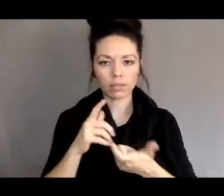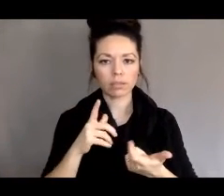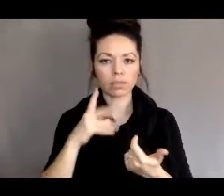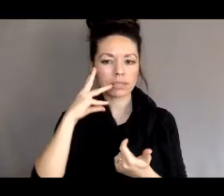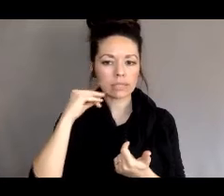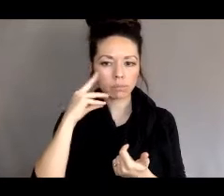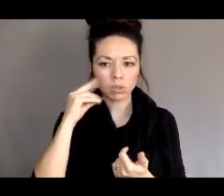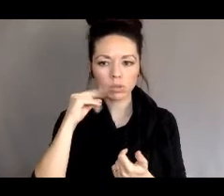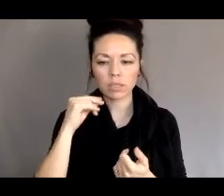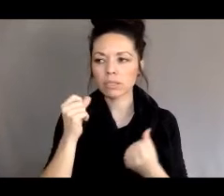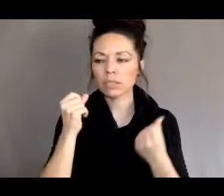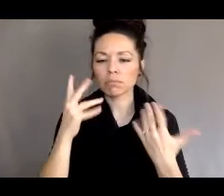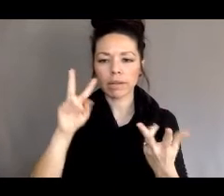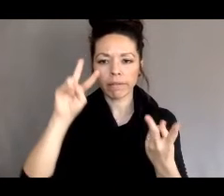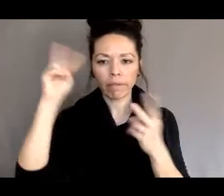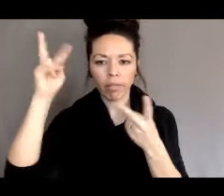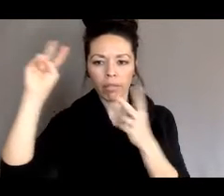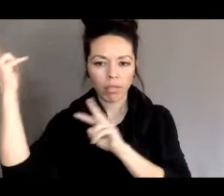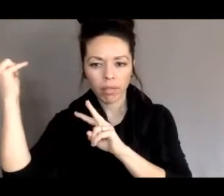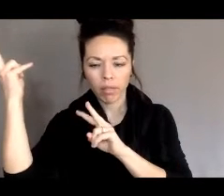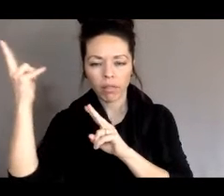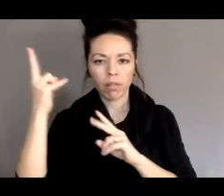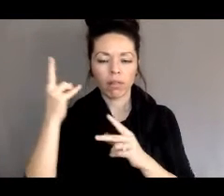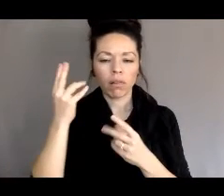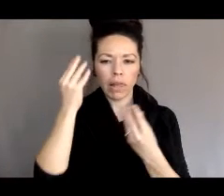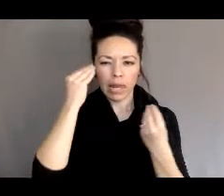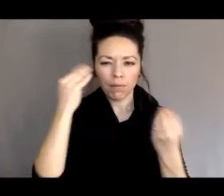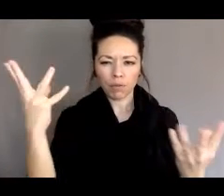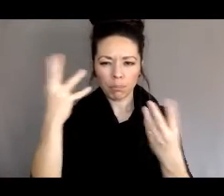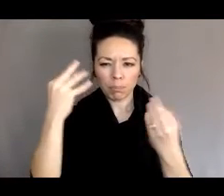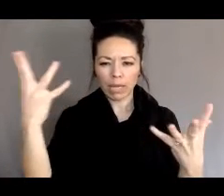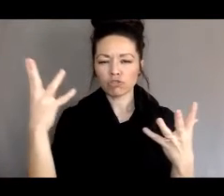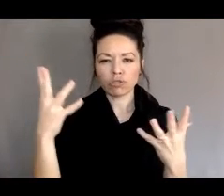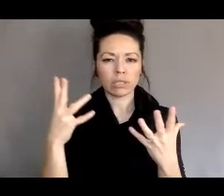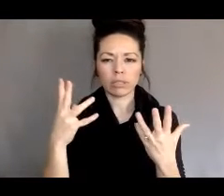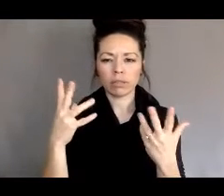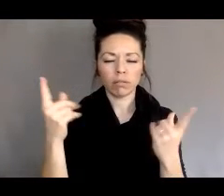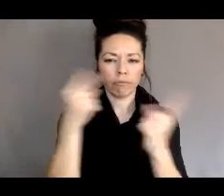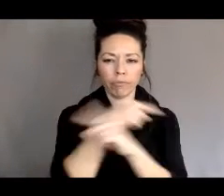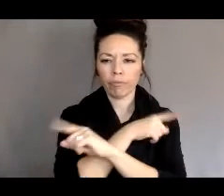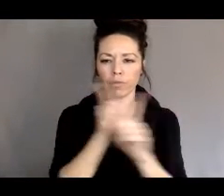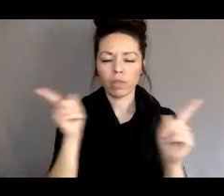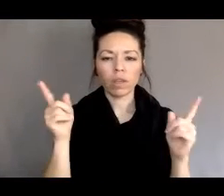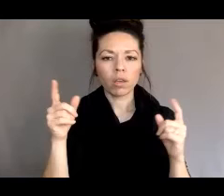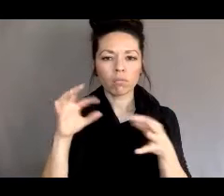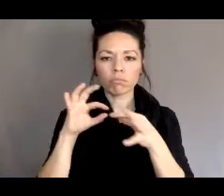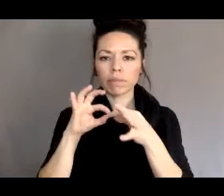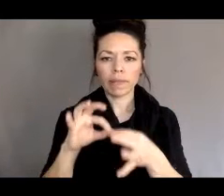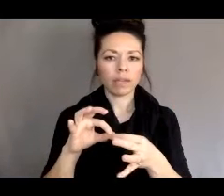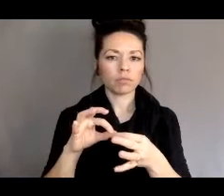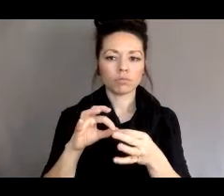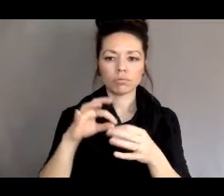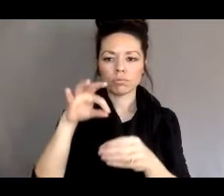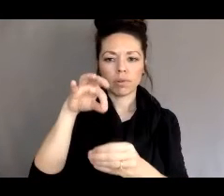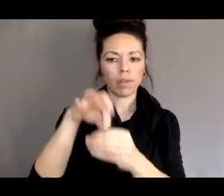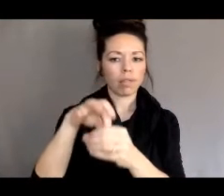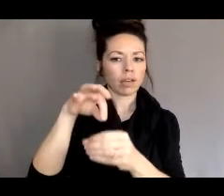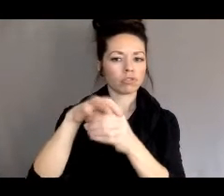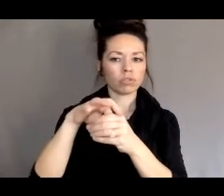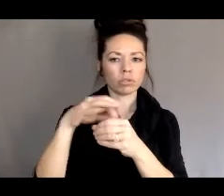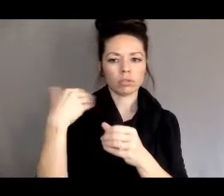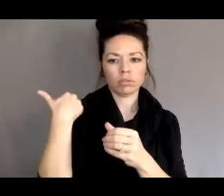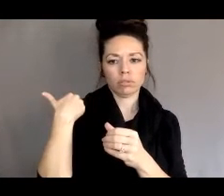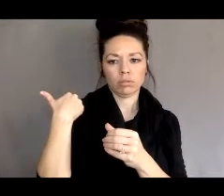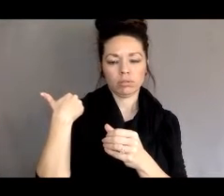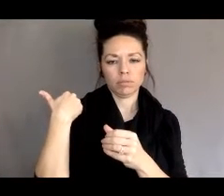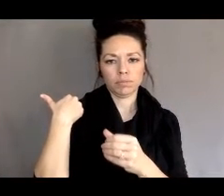a lot of misinformation related to the election this past